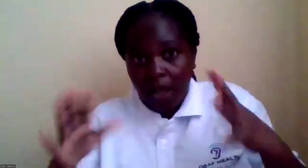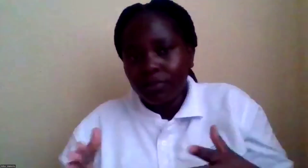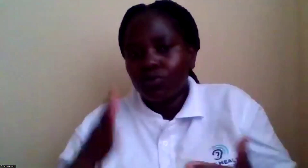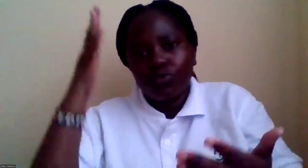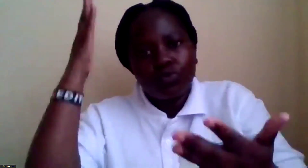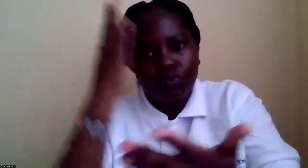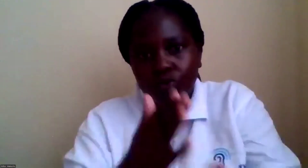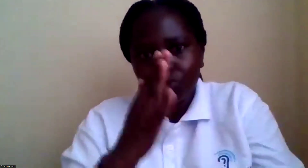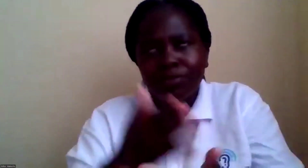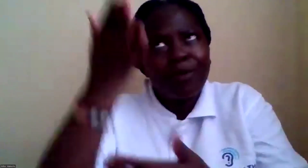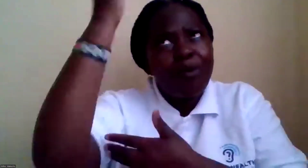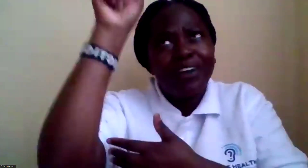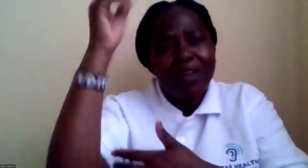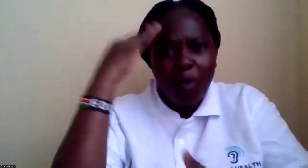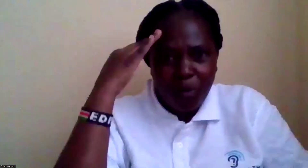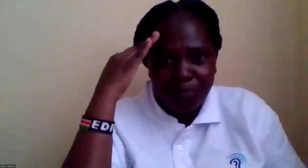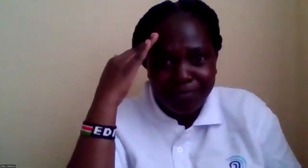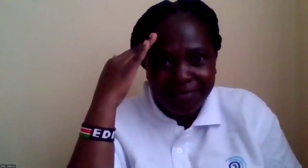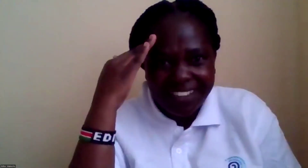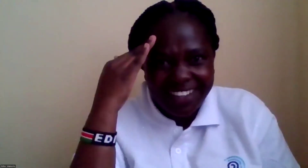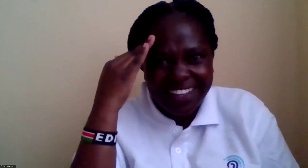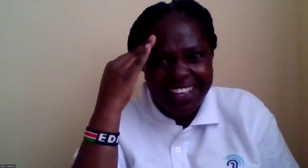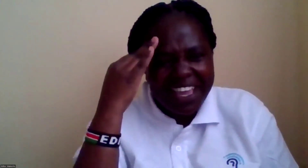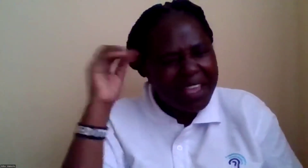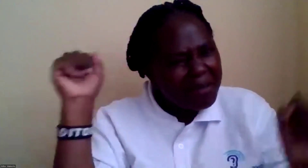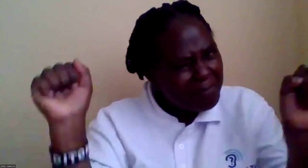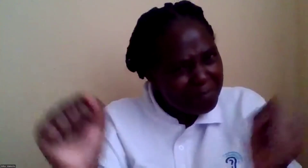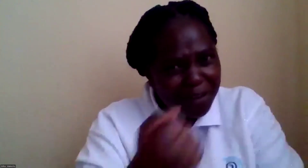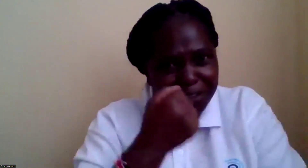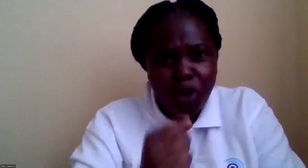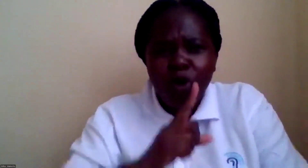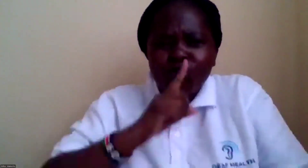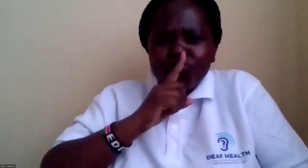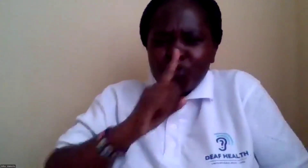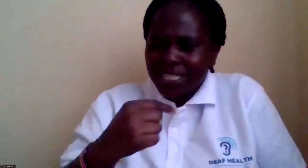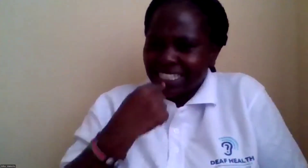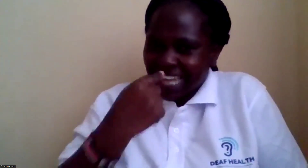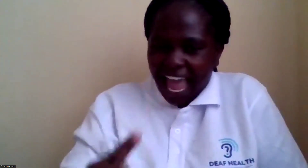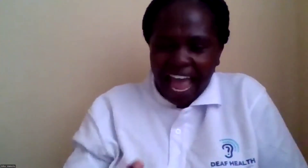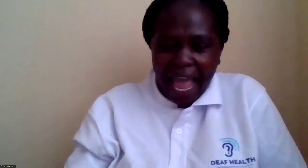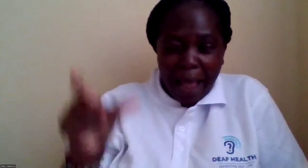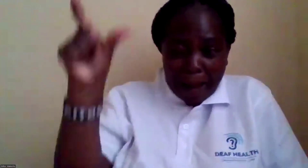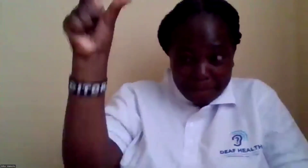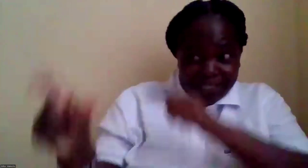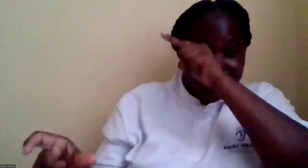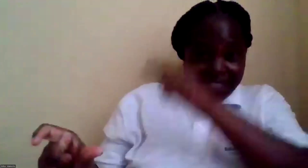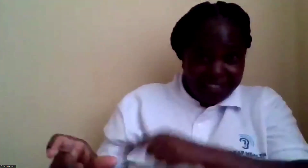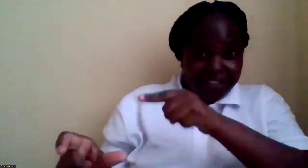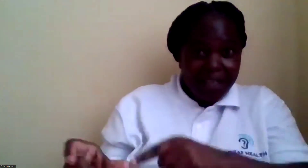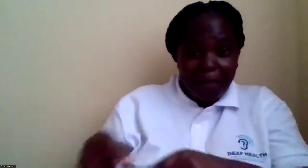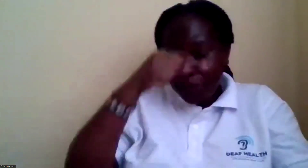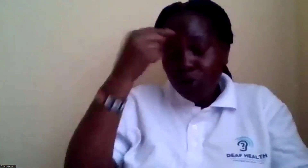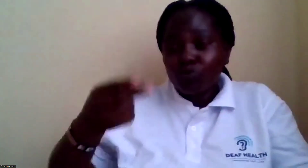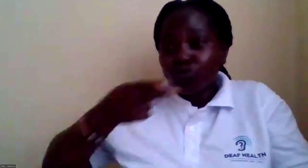up to God, right? We really cannot determine with certainty that this person, because they're taking 5 spoons of